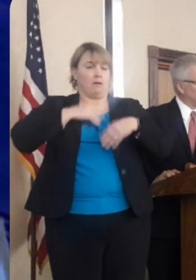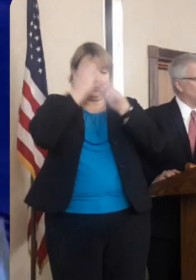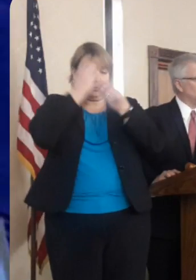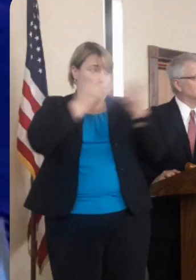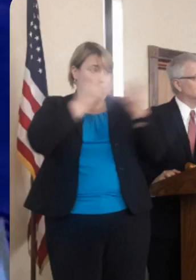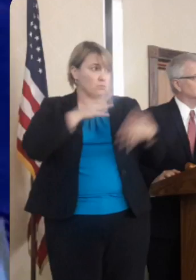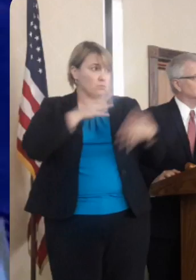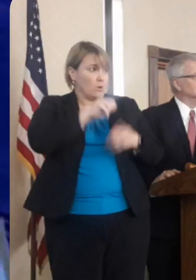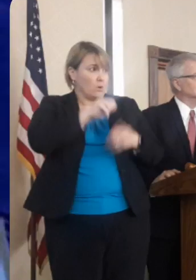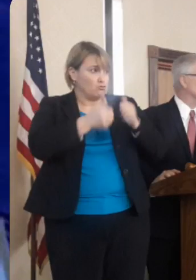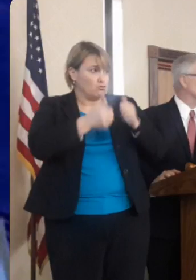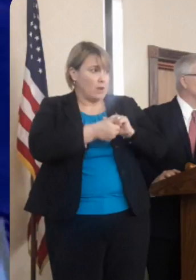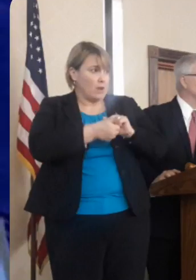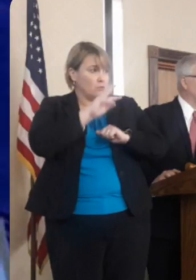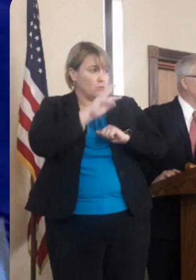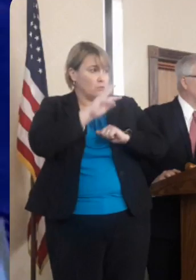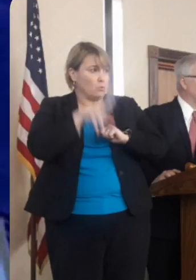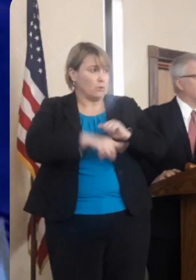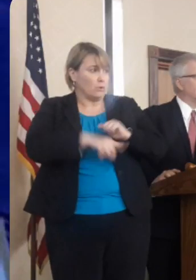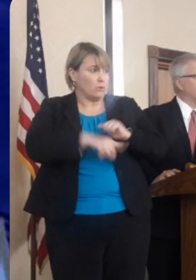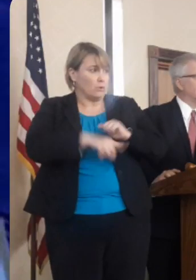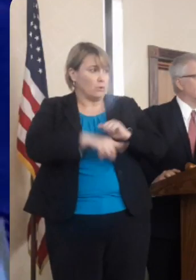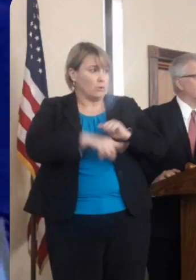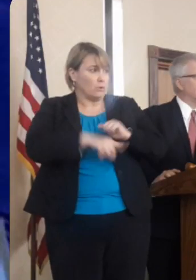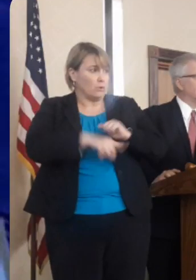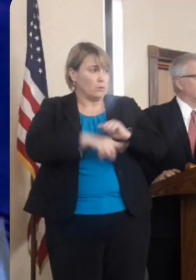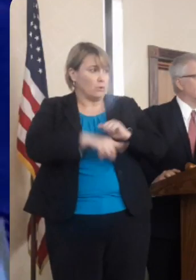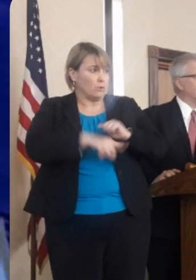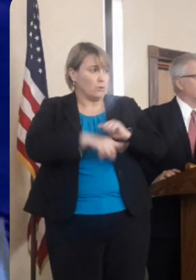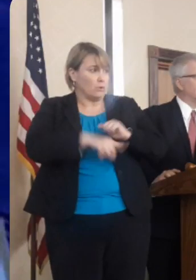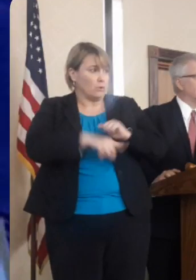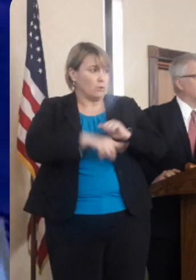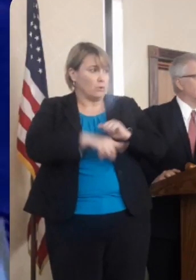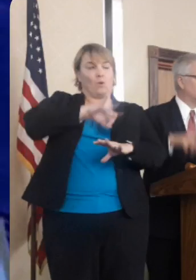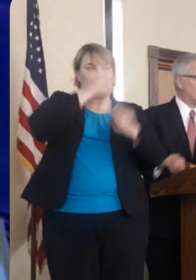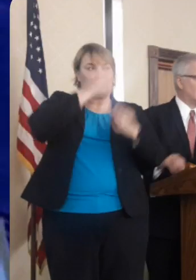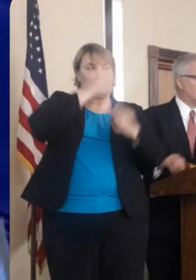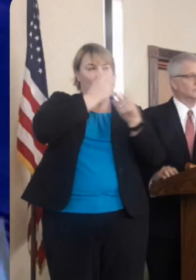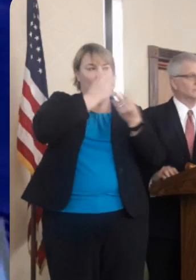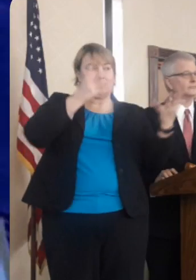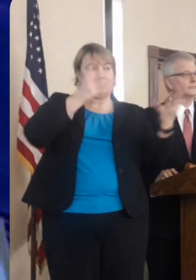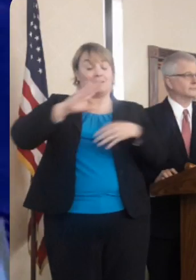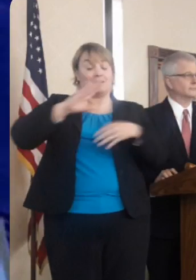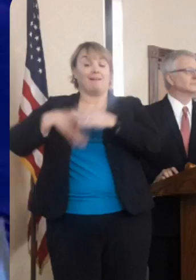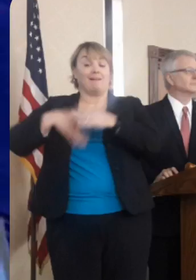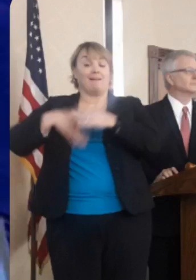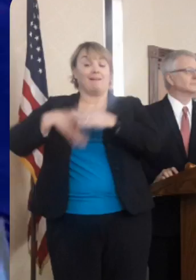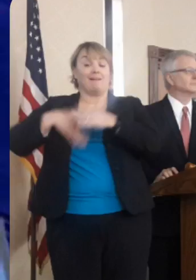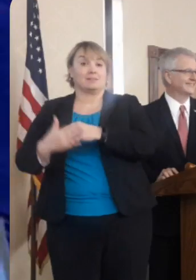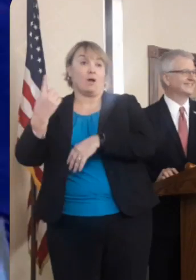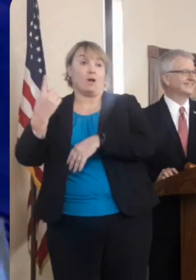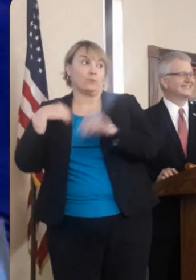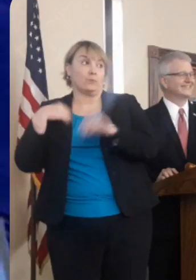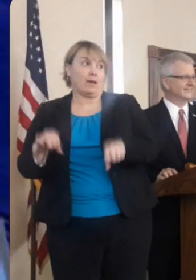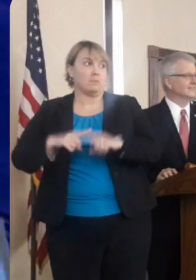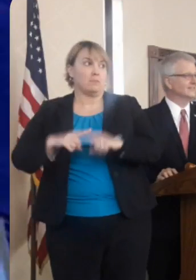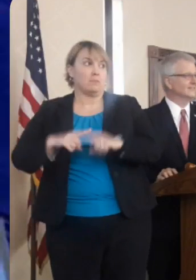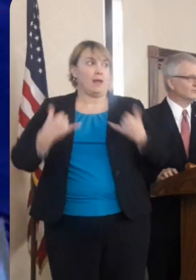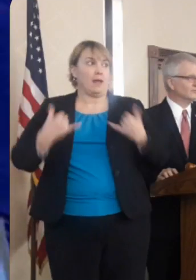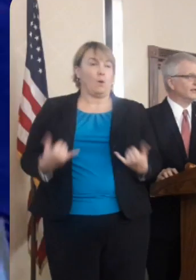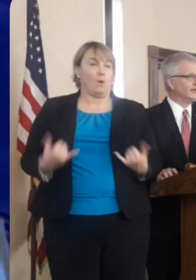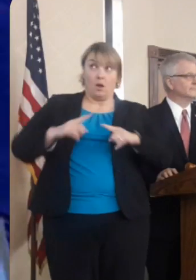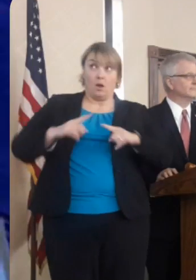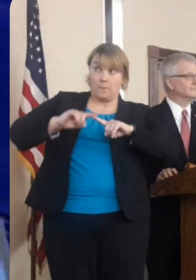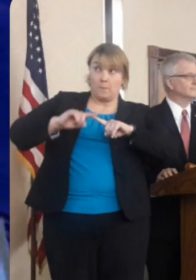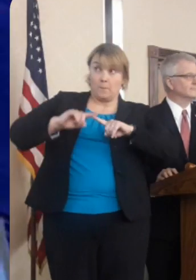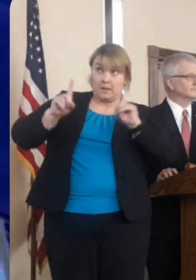notice. The rules committee could take it, I haven't considered the next one, just can't consider it now. I have a second part of that amendment though. The